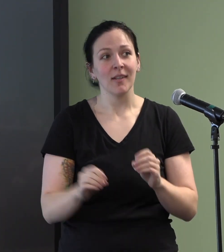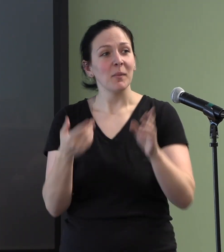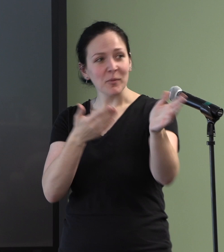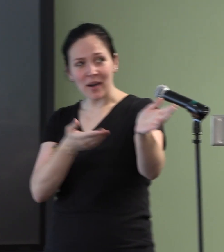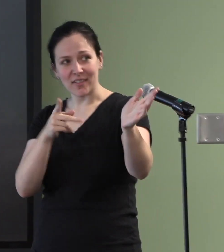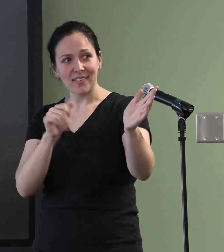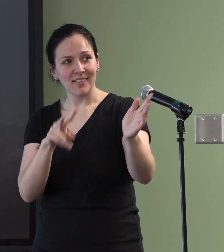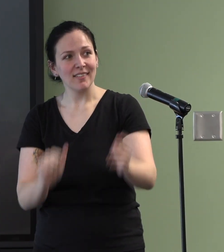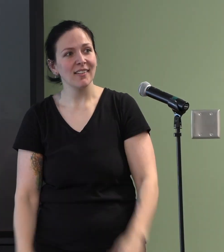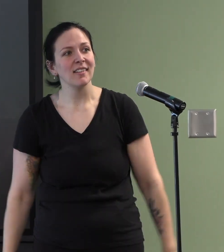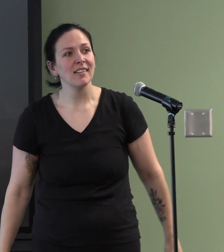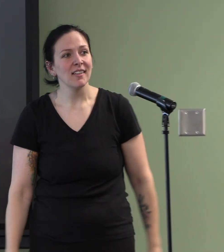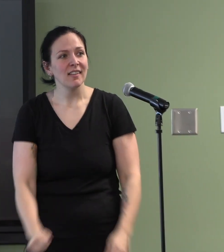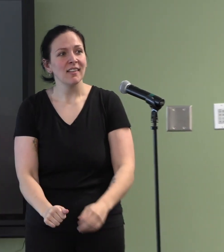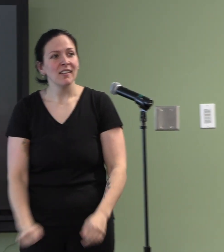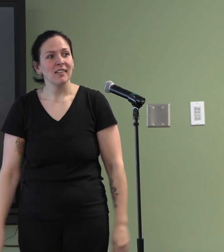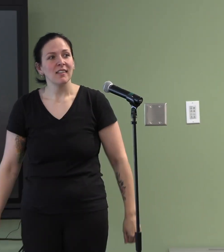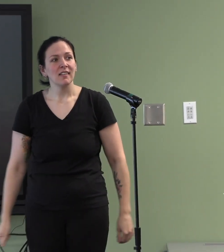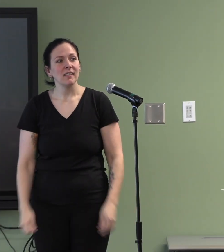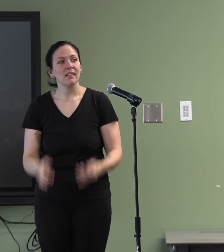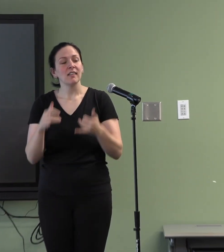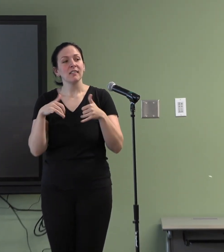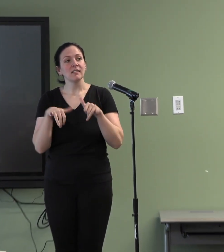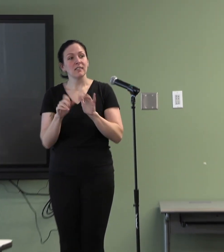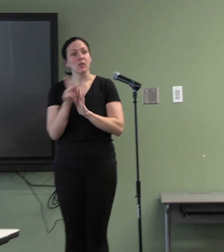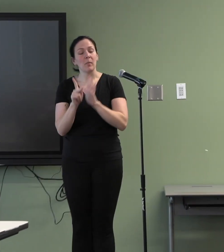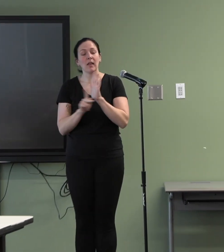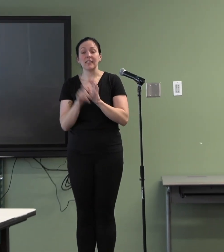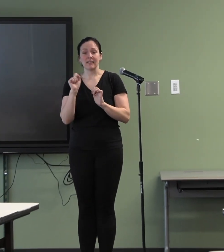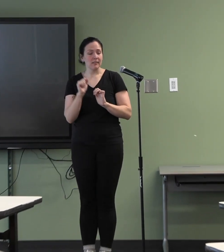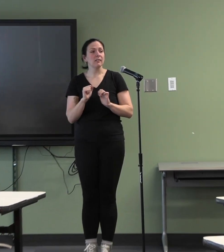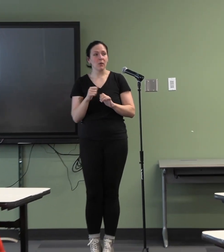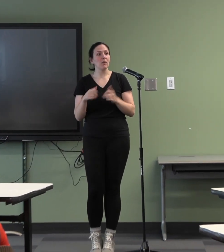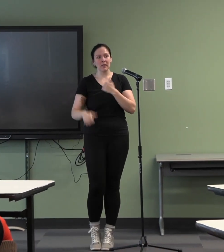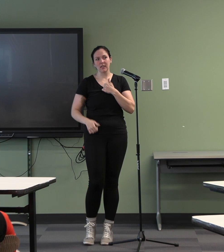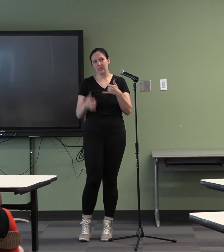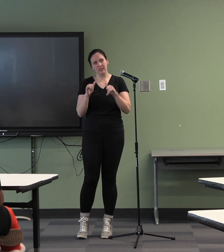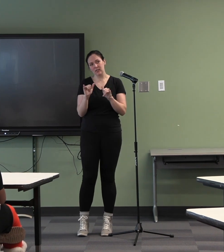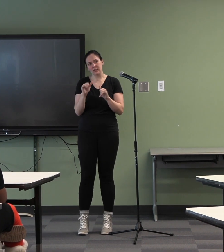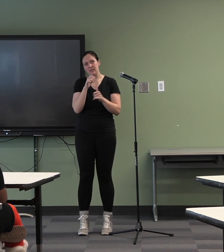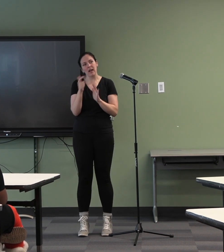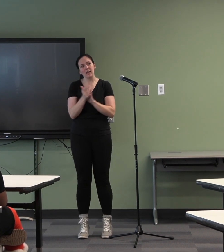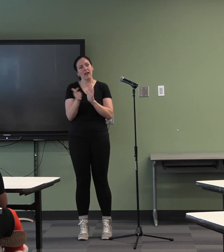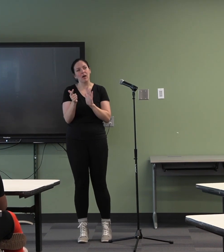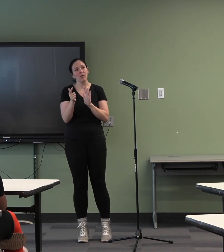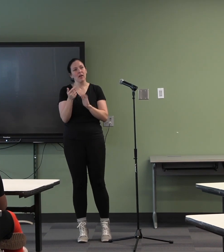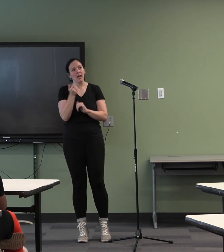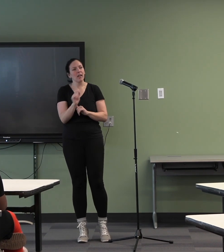Ms. Pava? Is that still the policy for the military? Yes. So the military still does not allow anyone